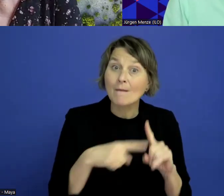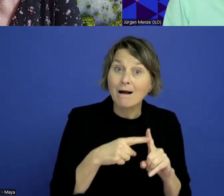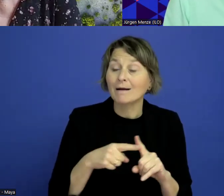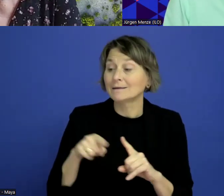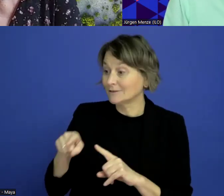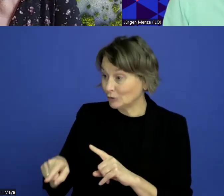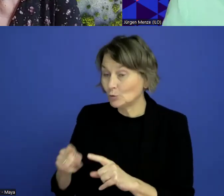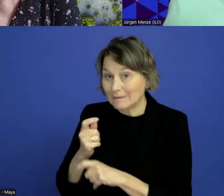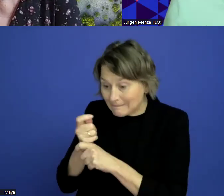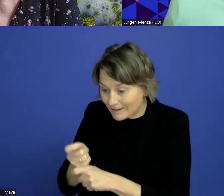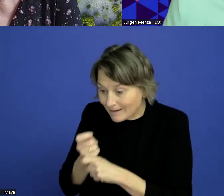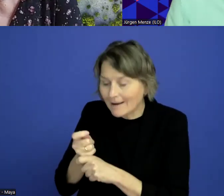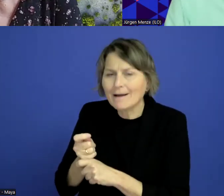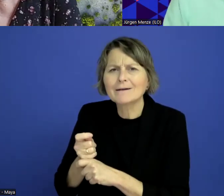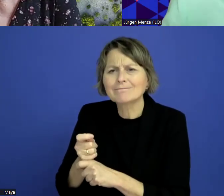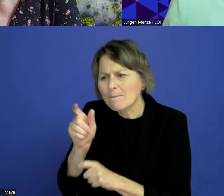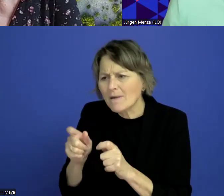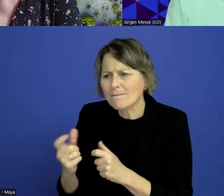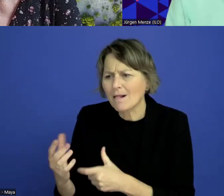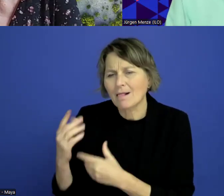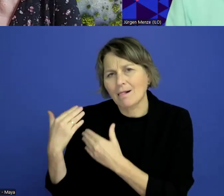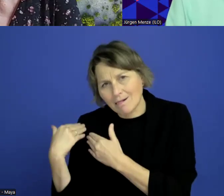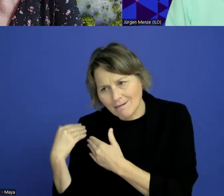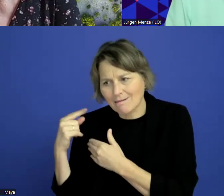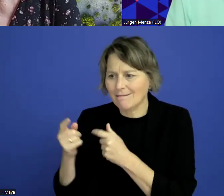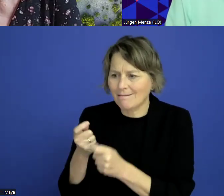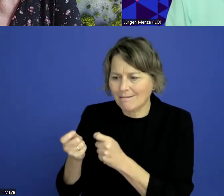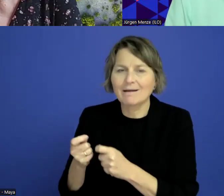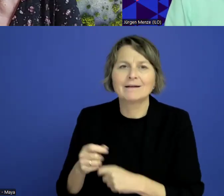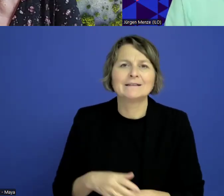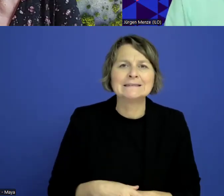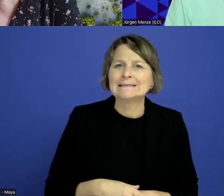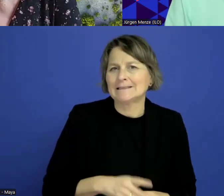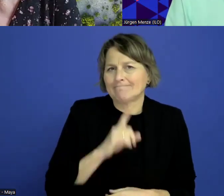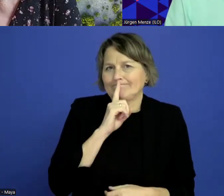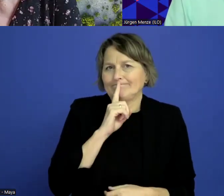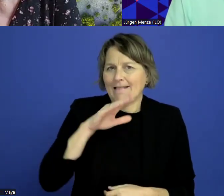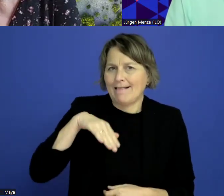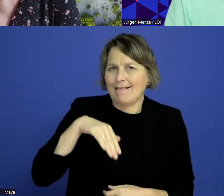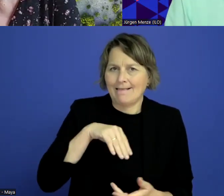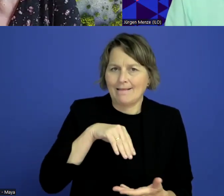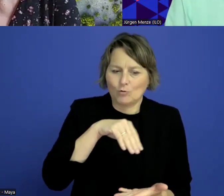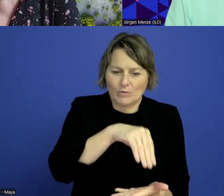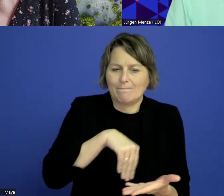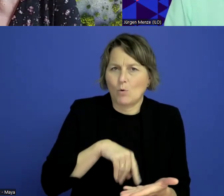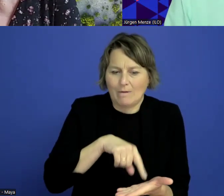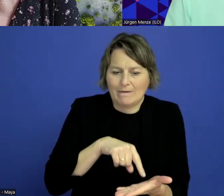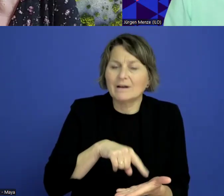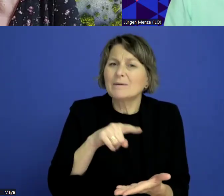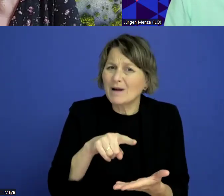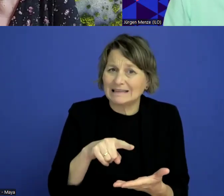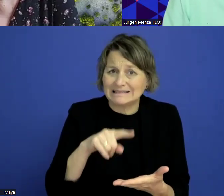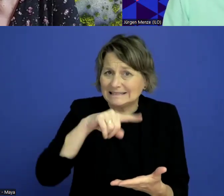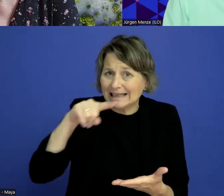very important angle that I must admit we discussed it in our report, but we don't have data on it. And I think it's something to explore, how people